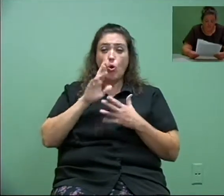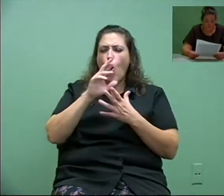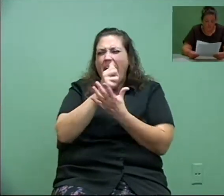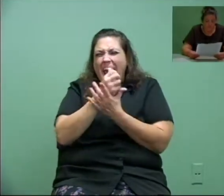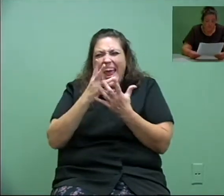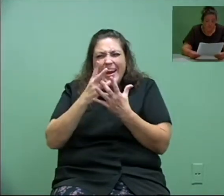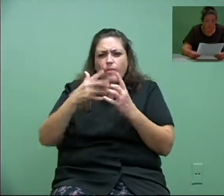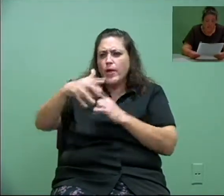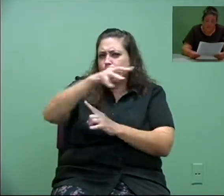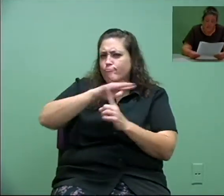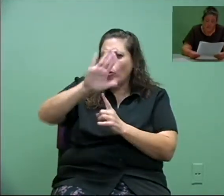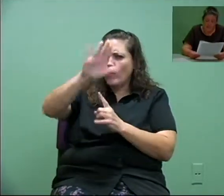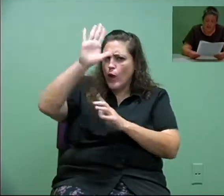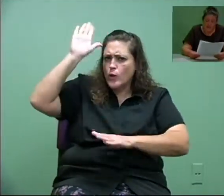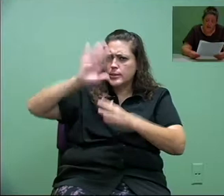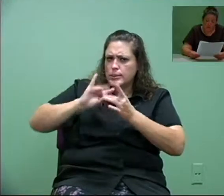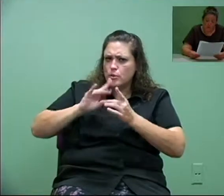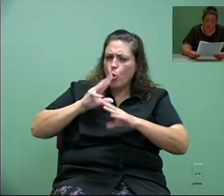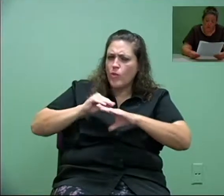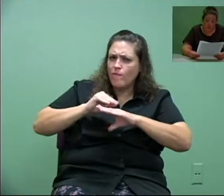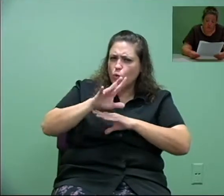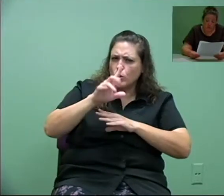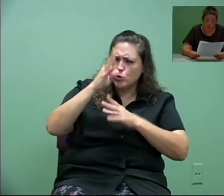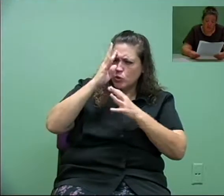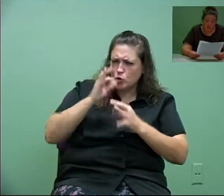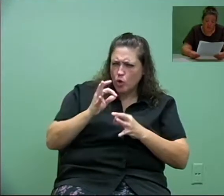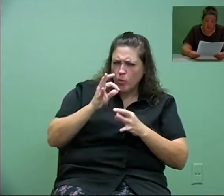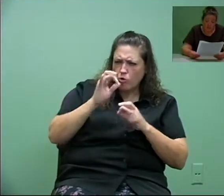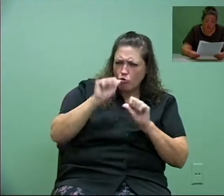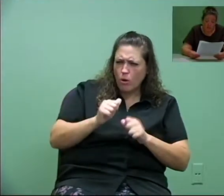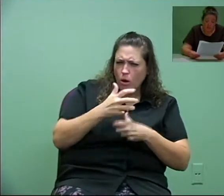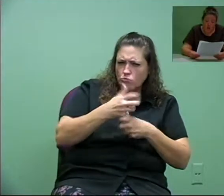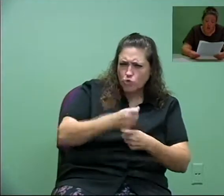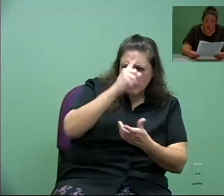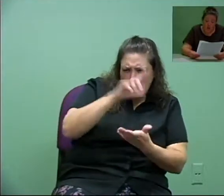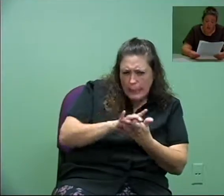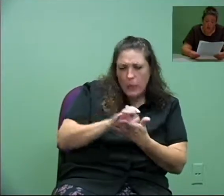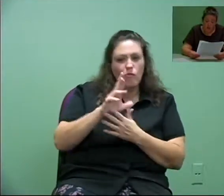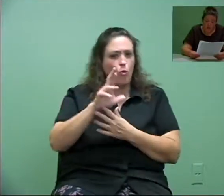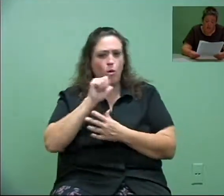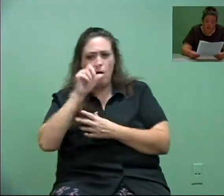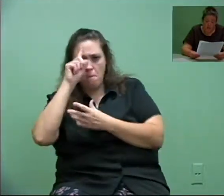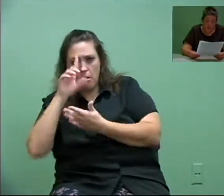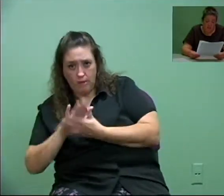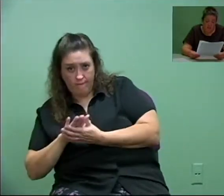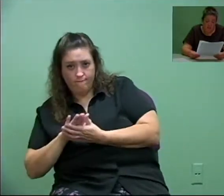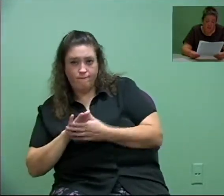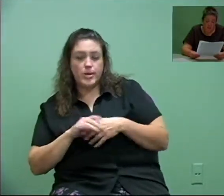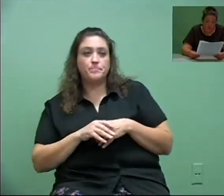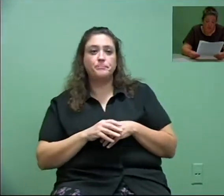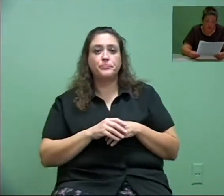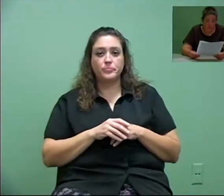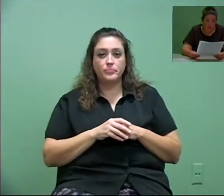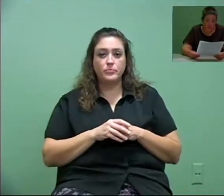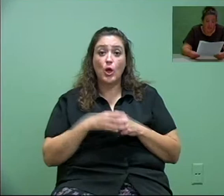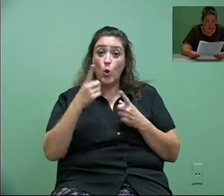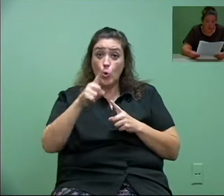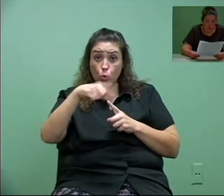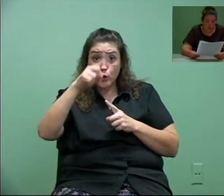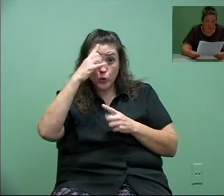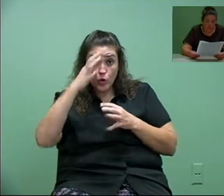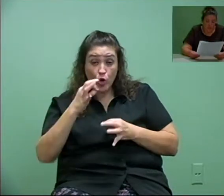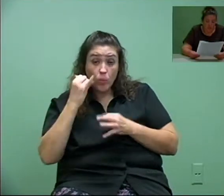believable? In deciding whether or not to believe a witness, you may also consider anything else you think